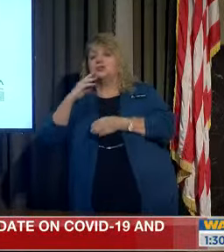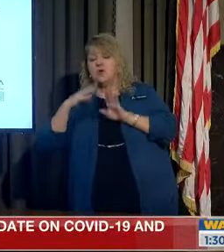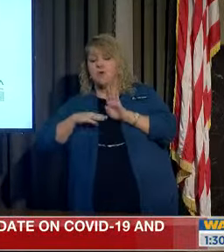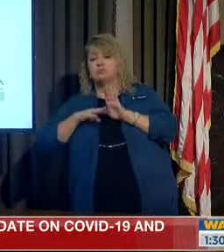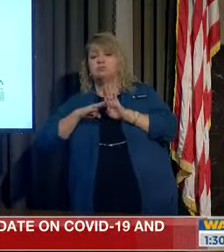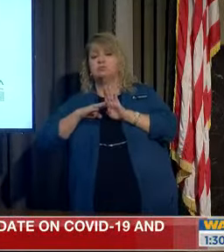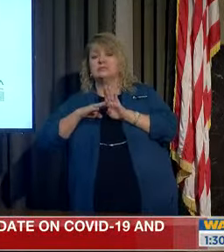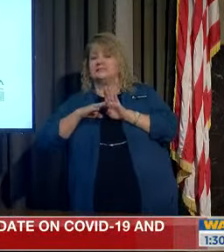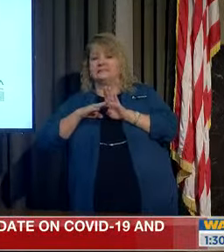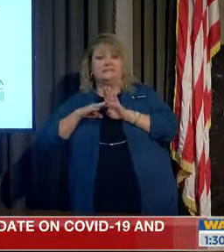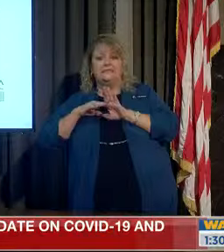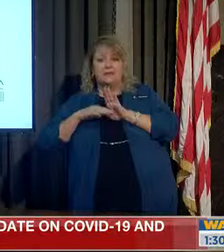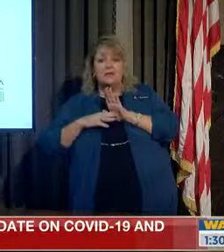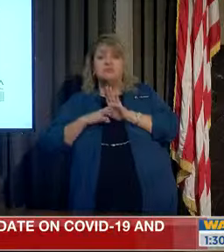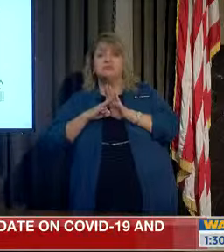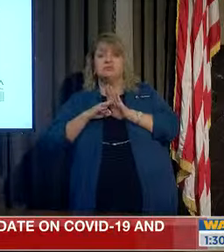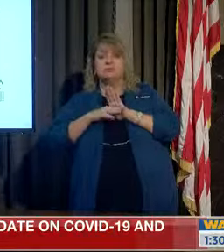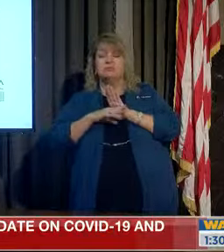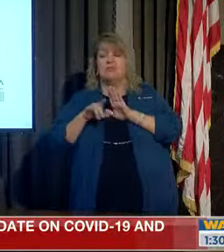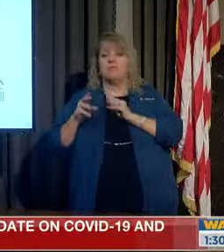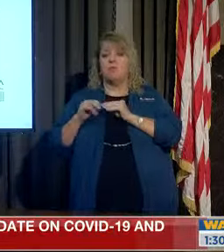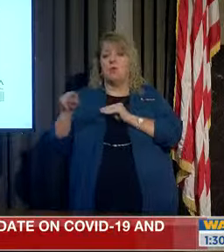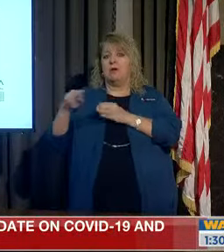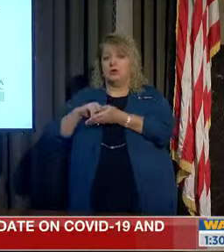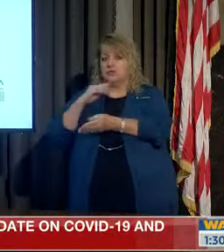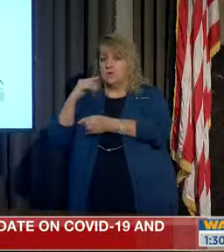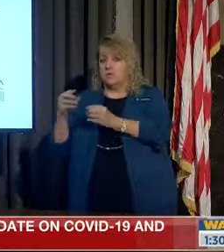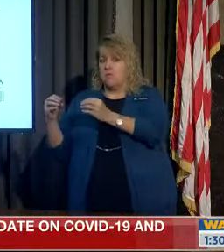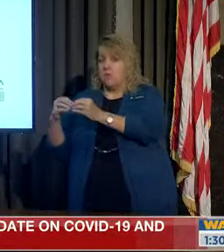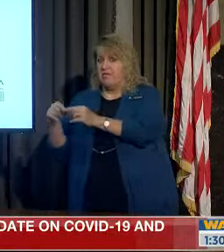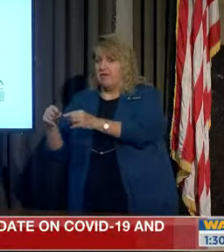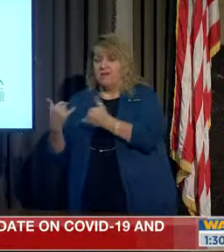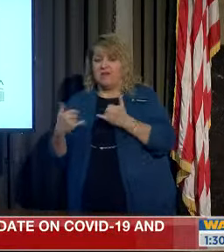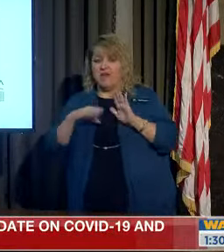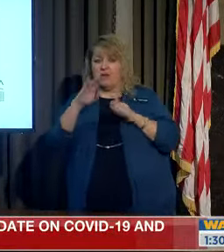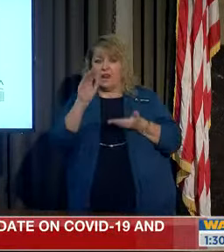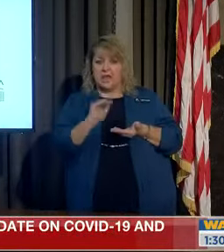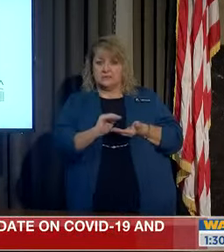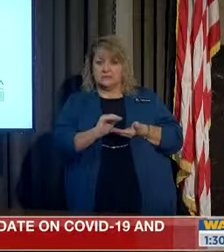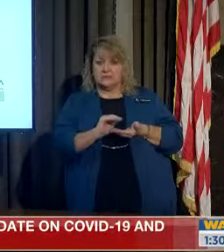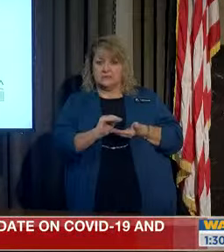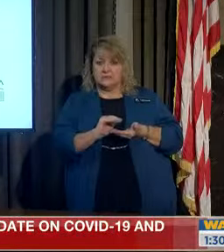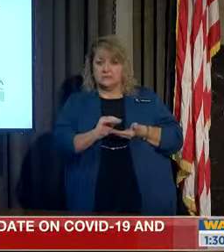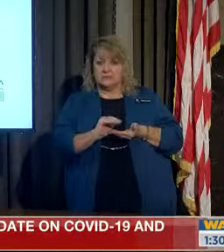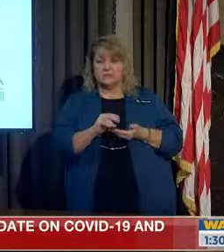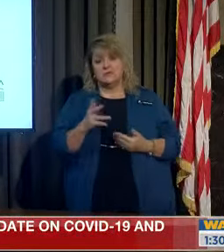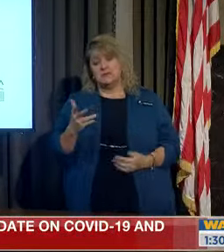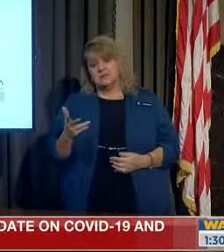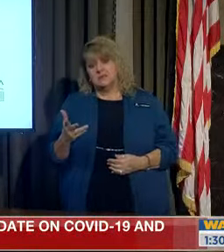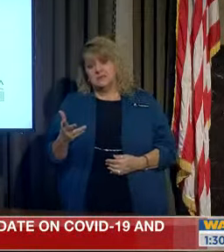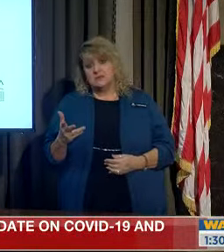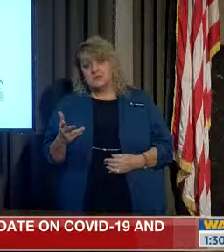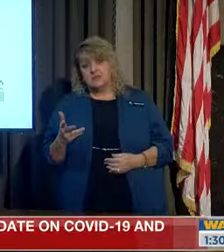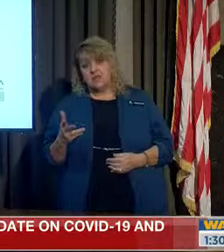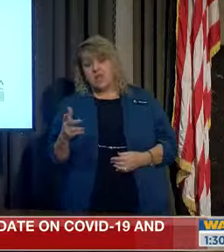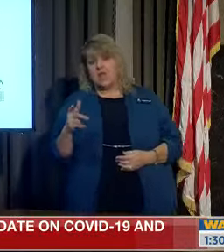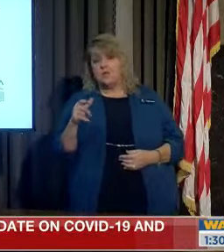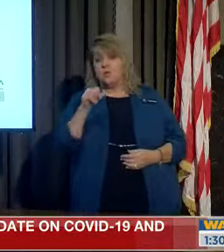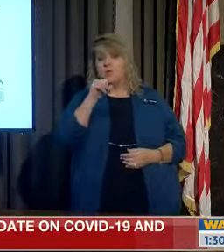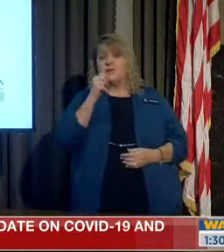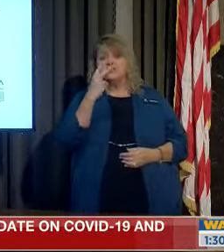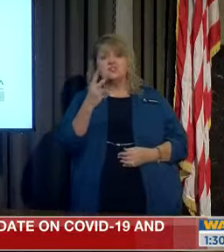that the vaccines provide. More importantly, despite that small increase in cases, we did not see a big spike in